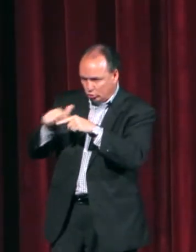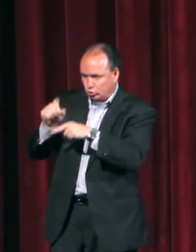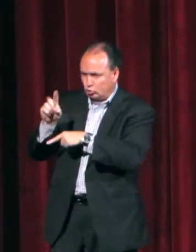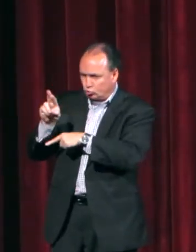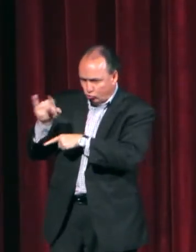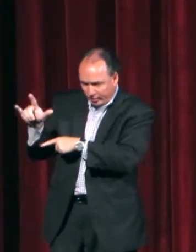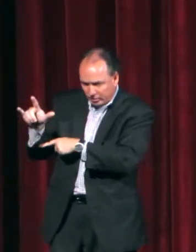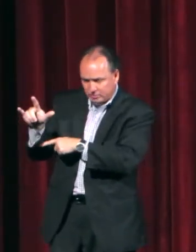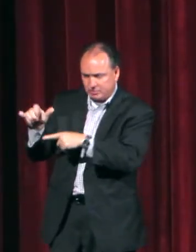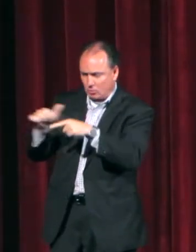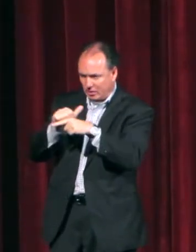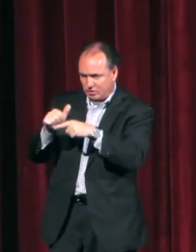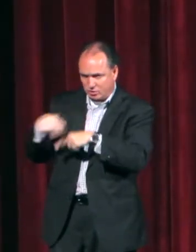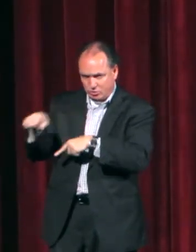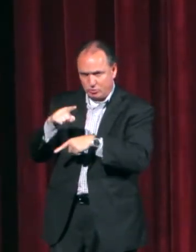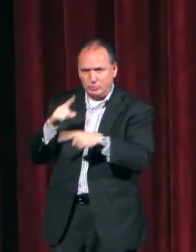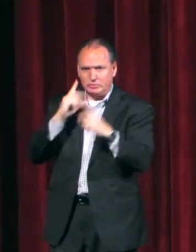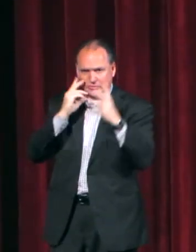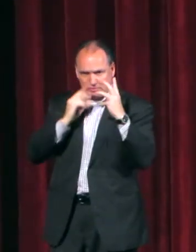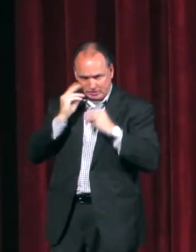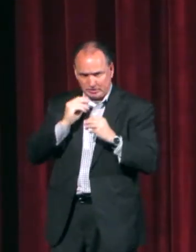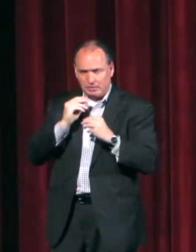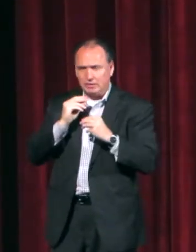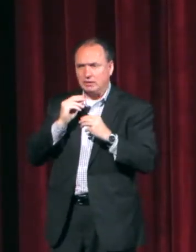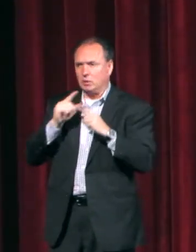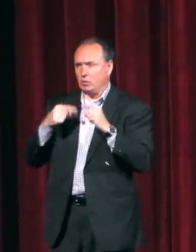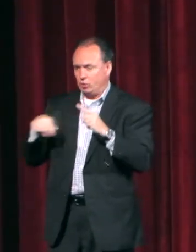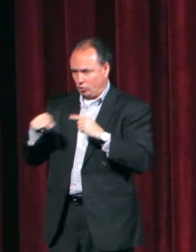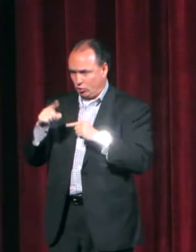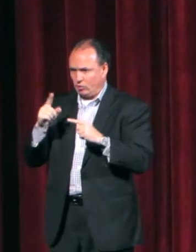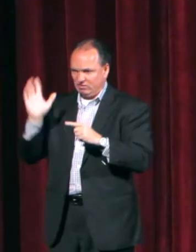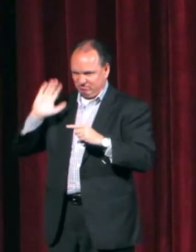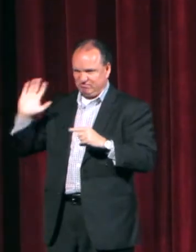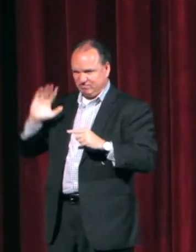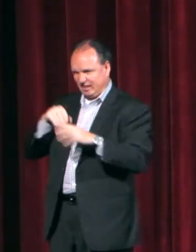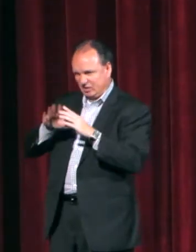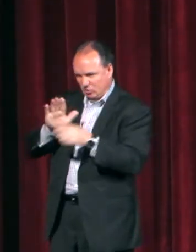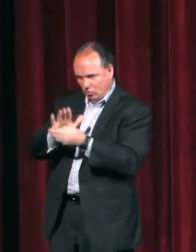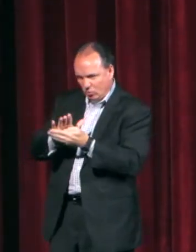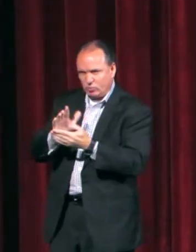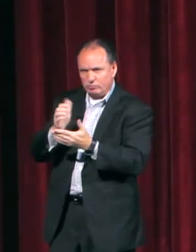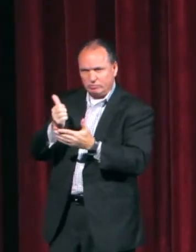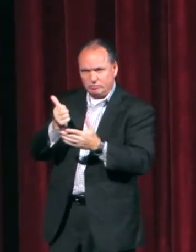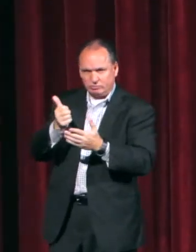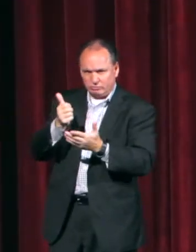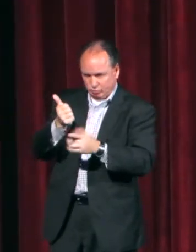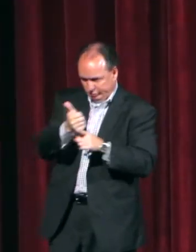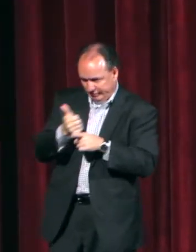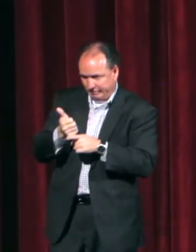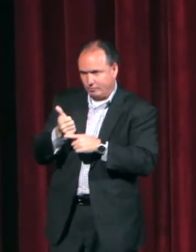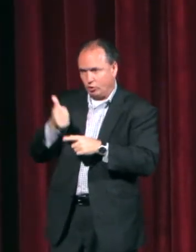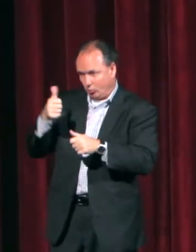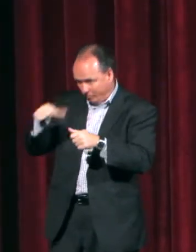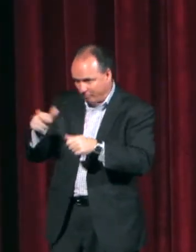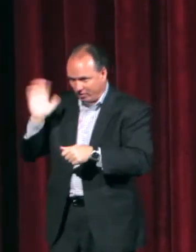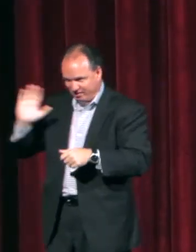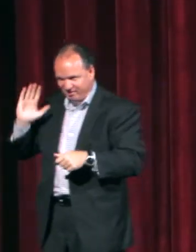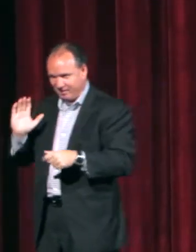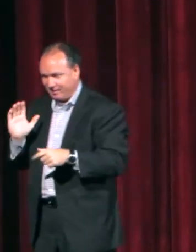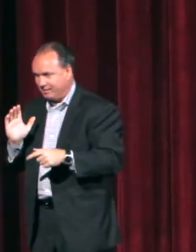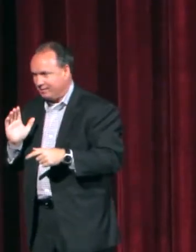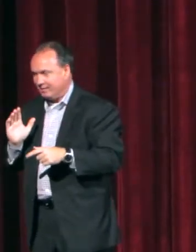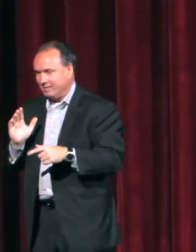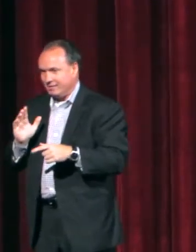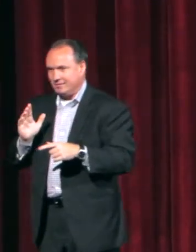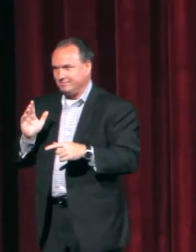and the practices that you would have when you were in school, who remembers the going along